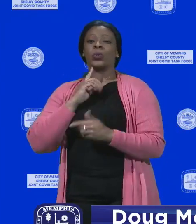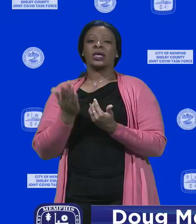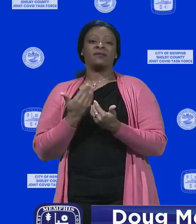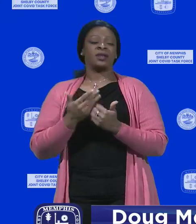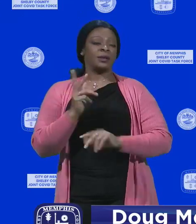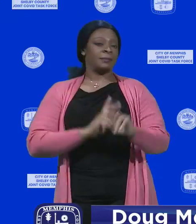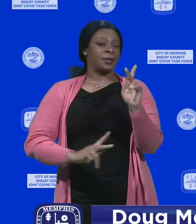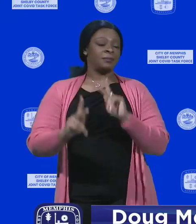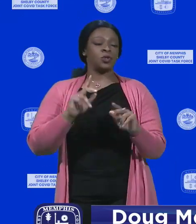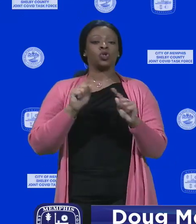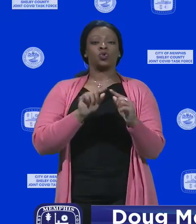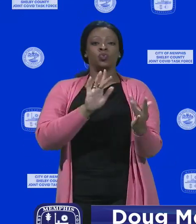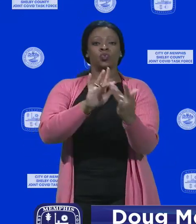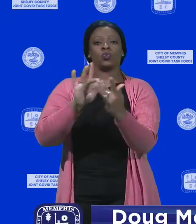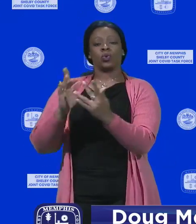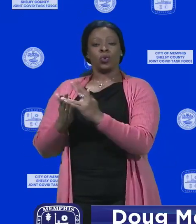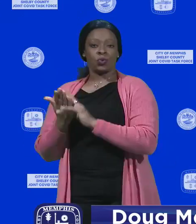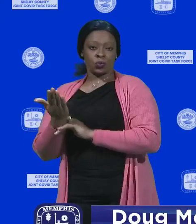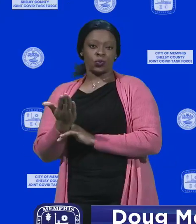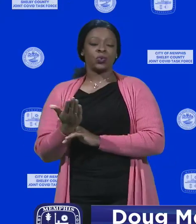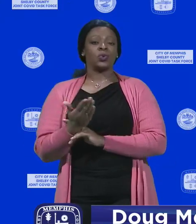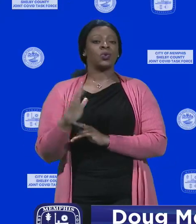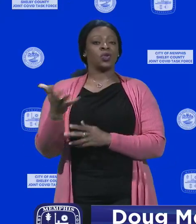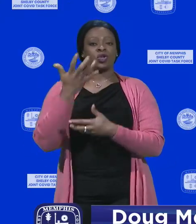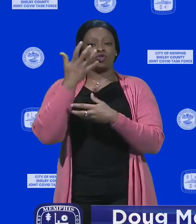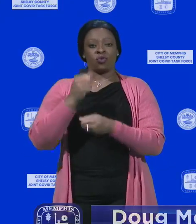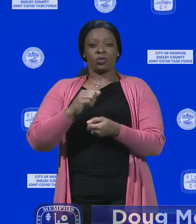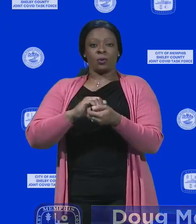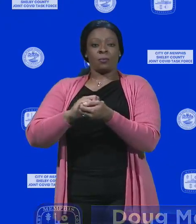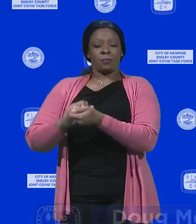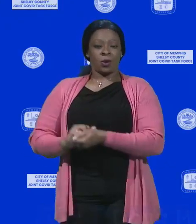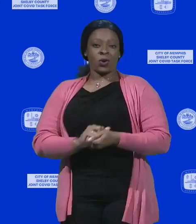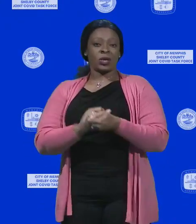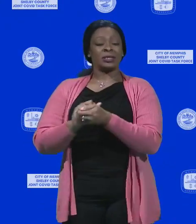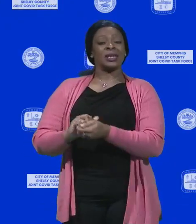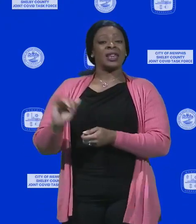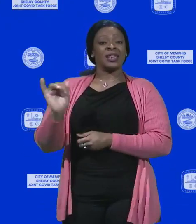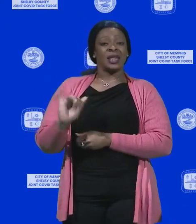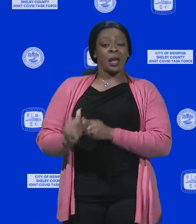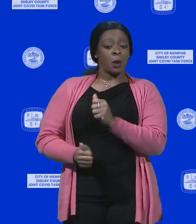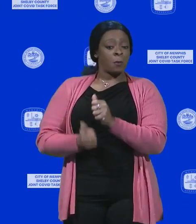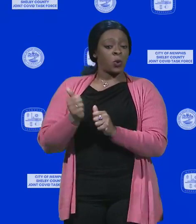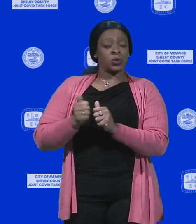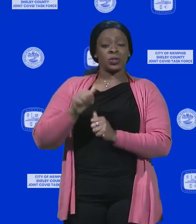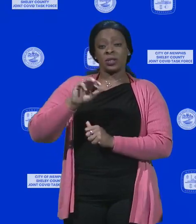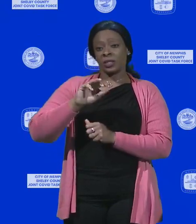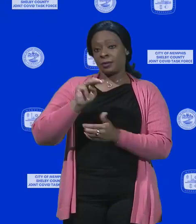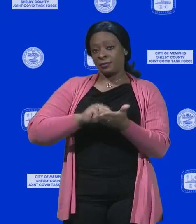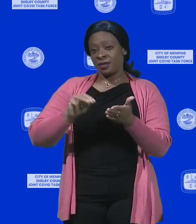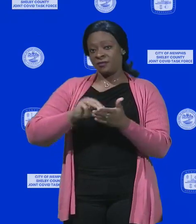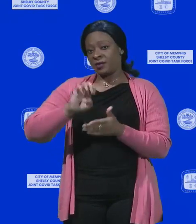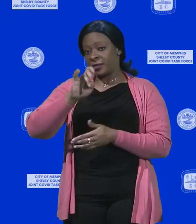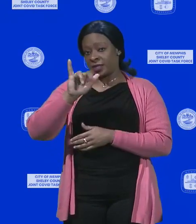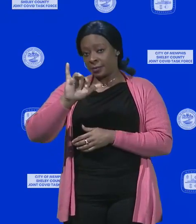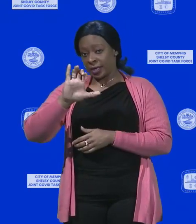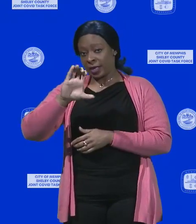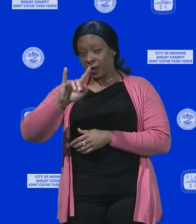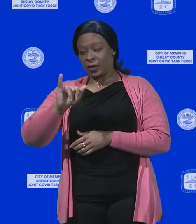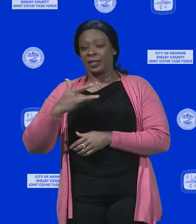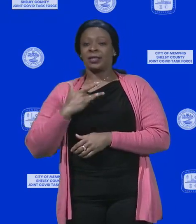for people to be reached, and through their trusted partnerships, and largely in Memphis and Shelby County, that was through the